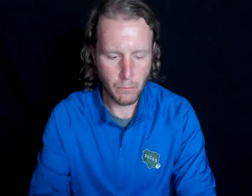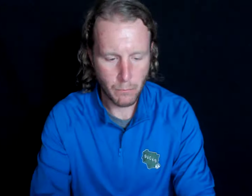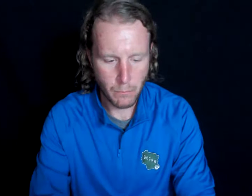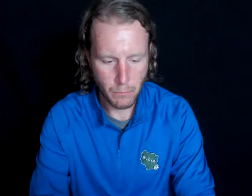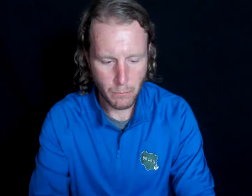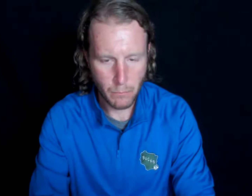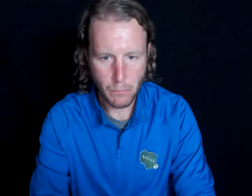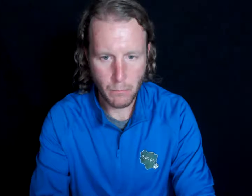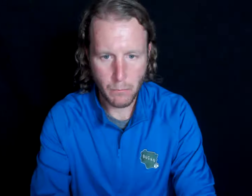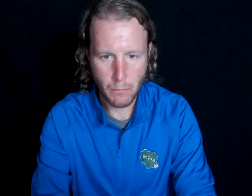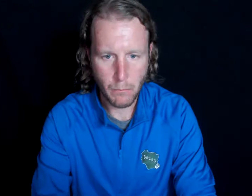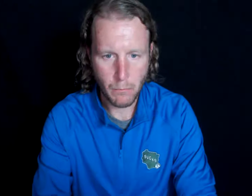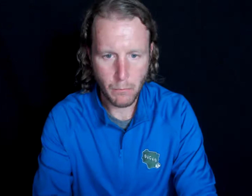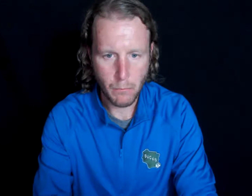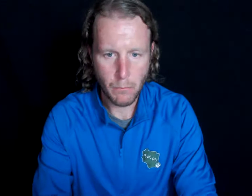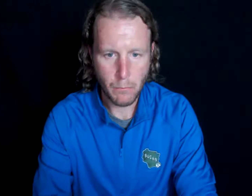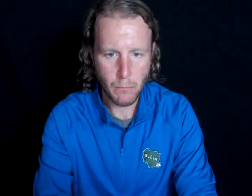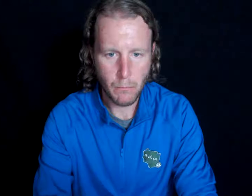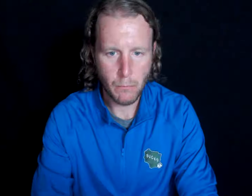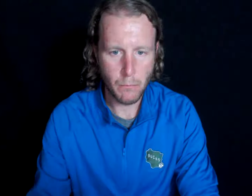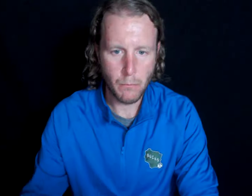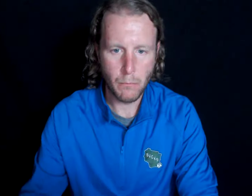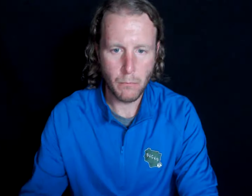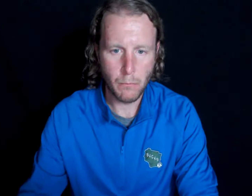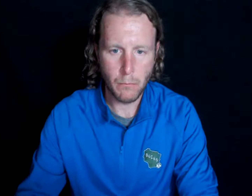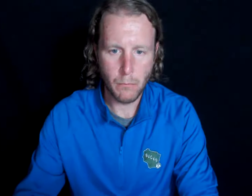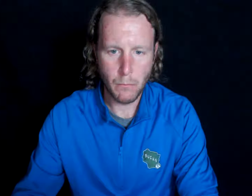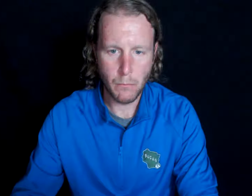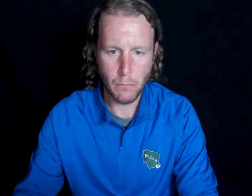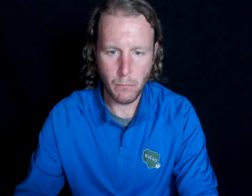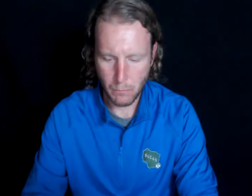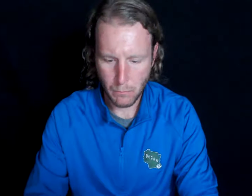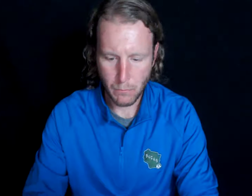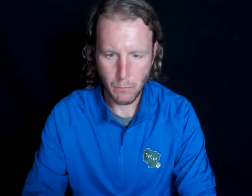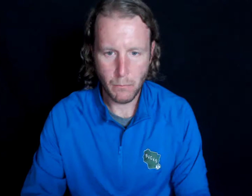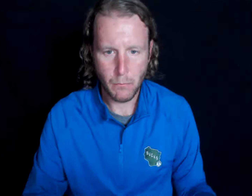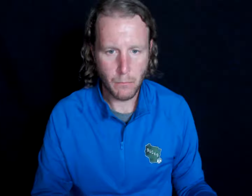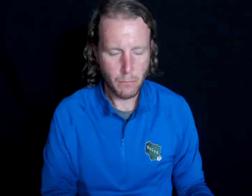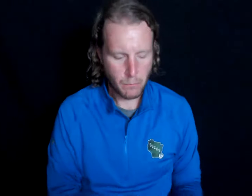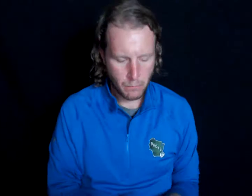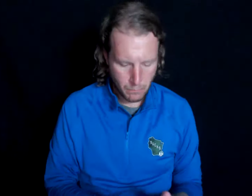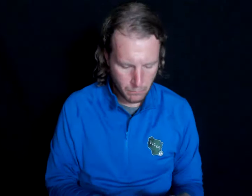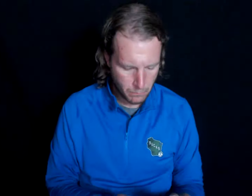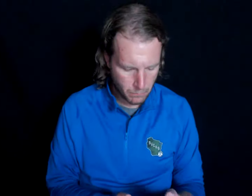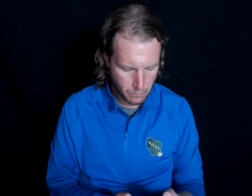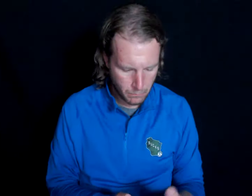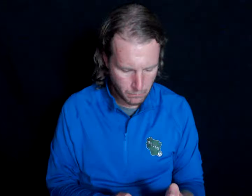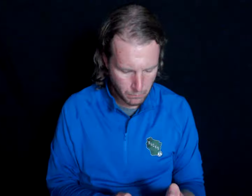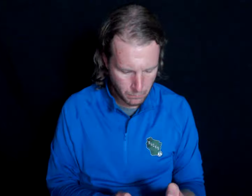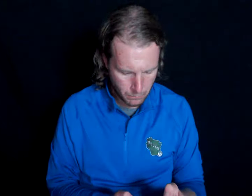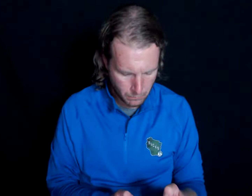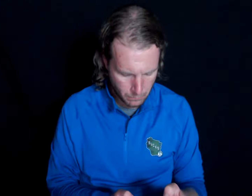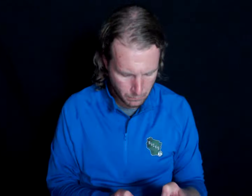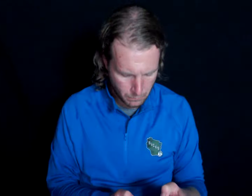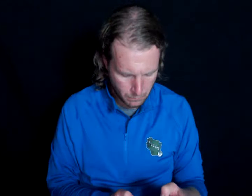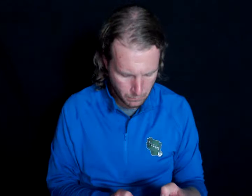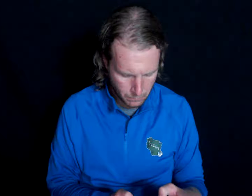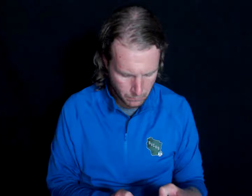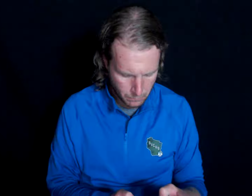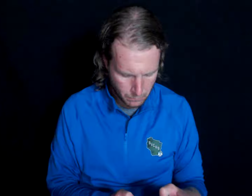roads all the way down. I drove there on these Cooper Discoverer and Duramax tires. You know, they're made with the durability of off-road tires, but for